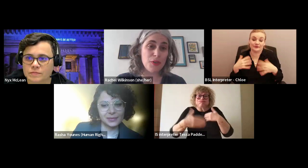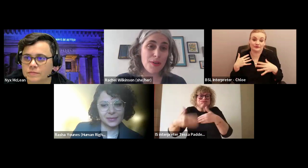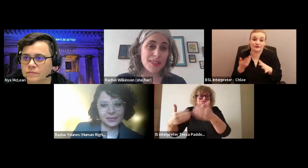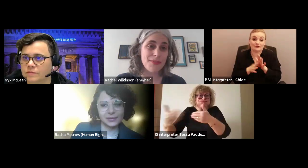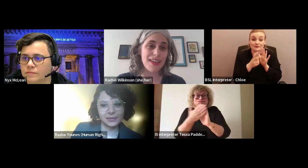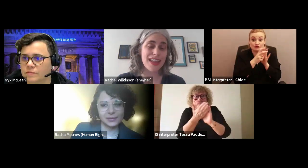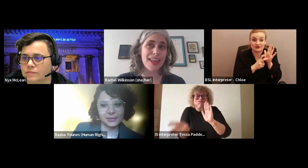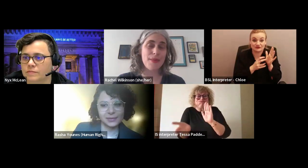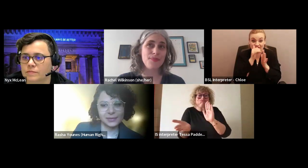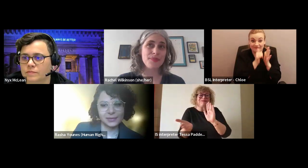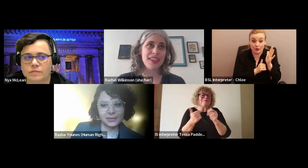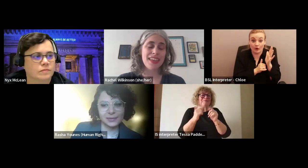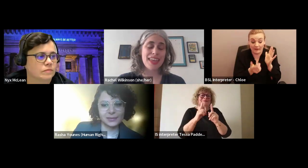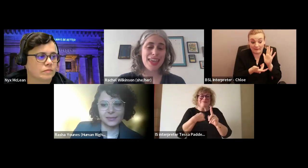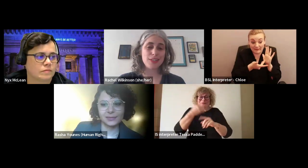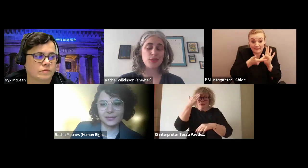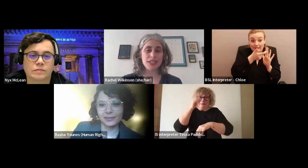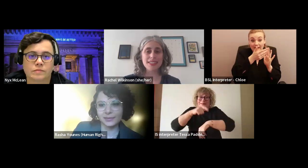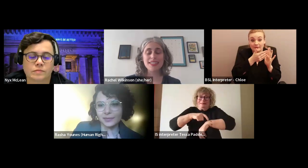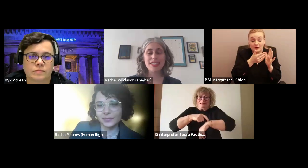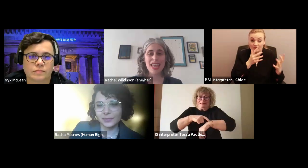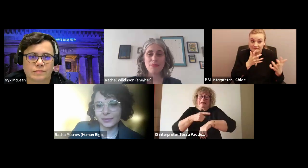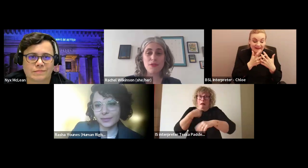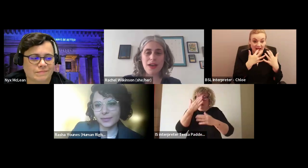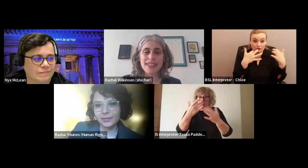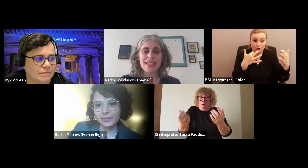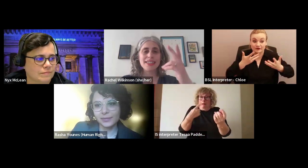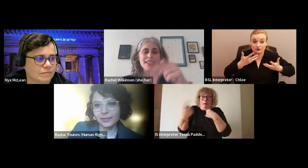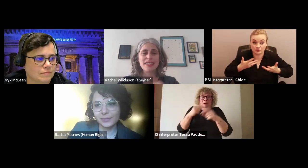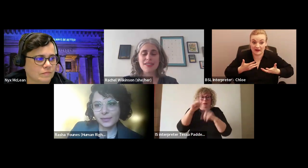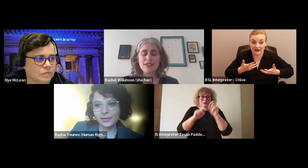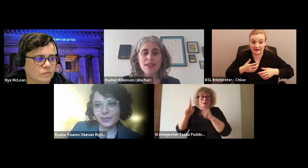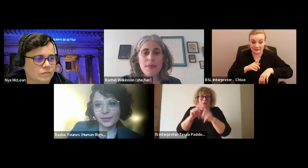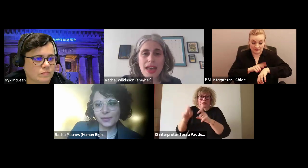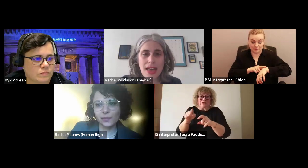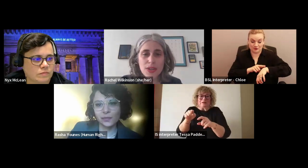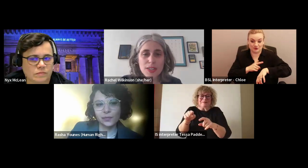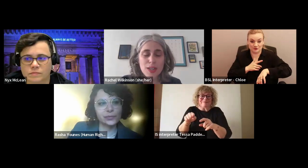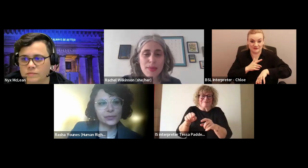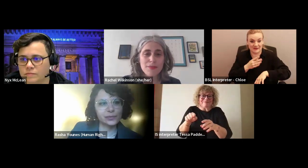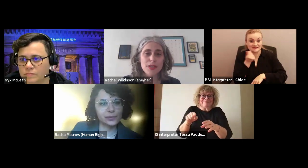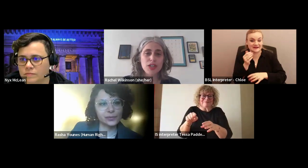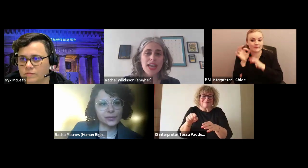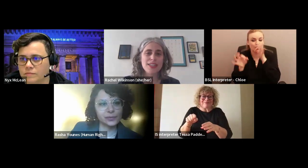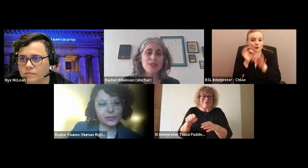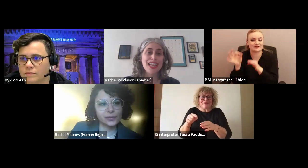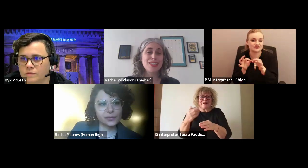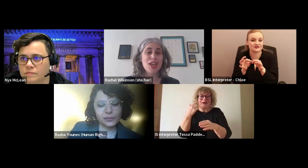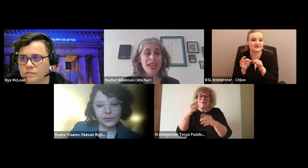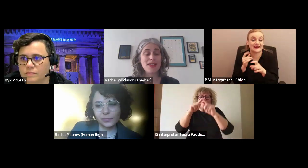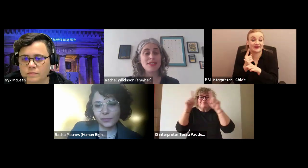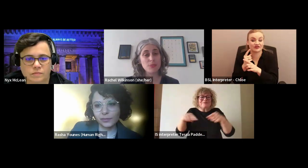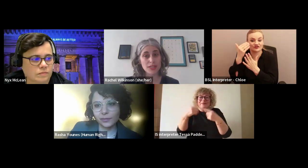form before. It's a very engaged audience today beforehand, and I see that there are some questions coming in from the chat. So